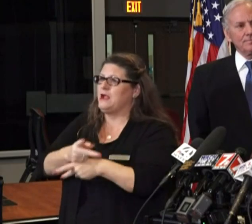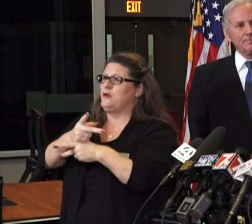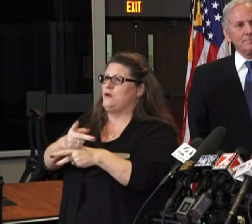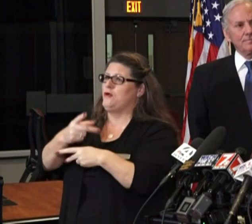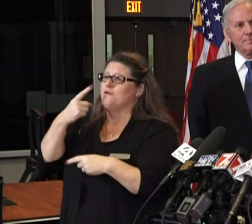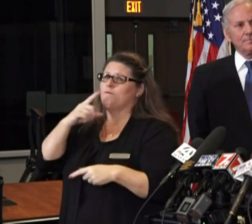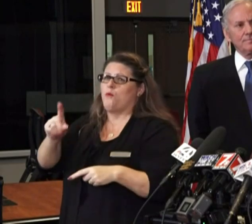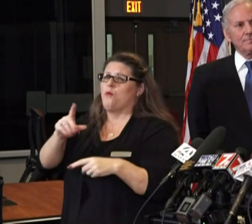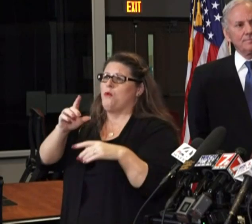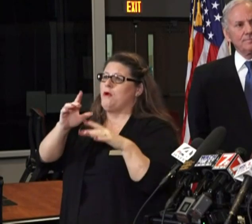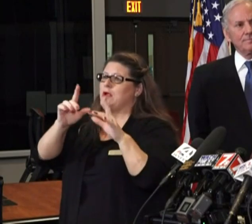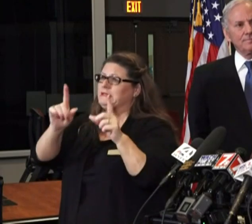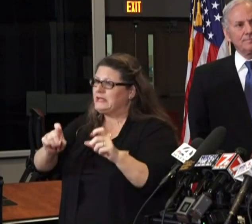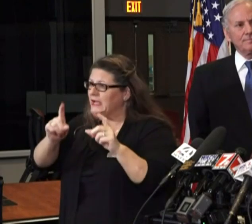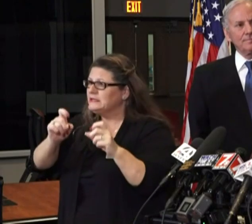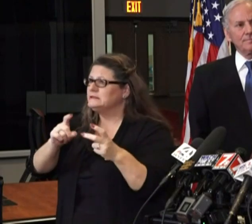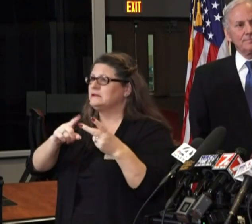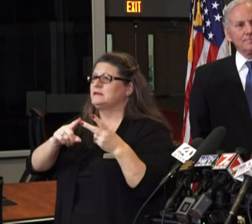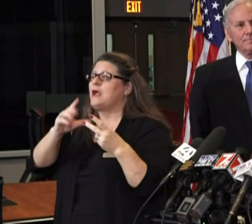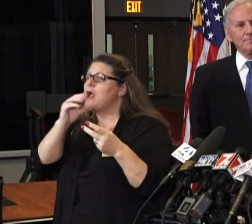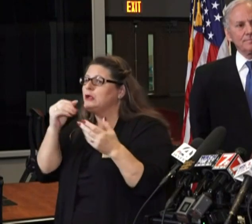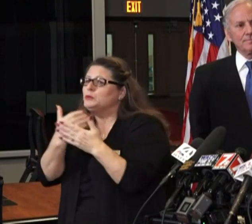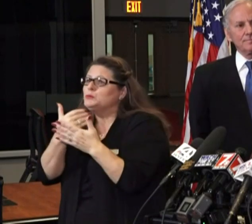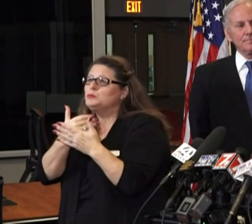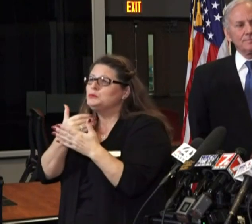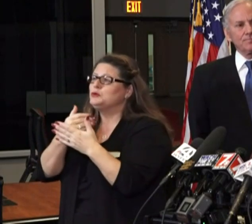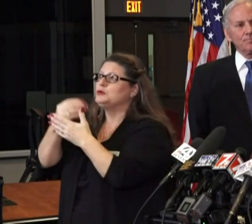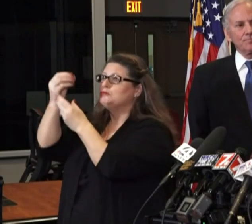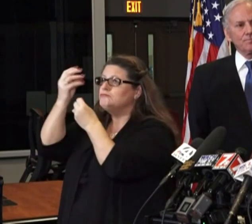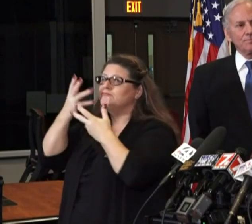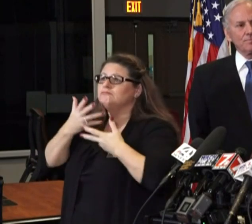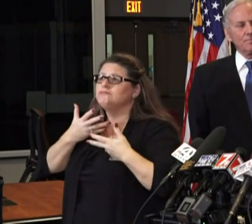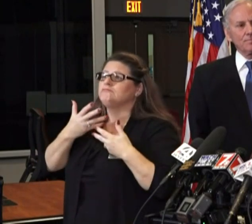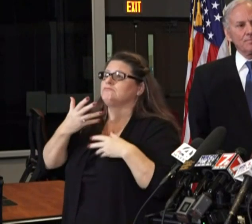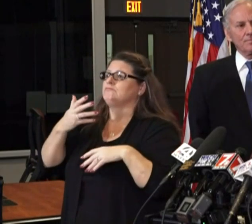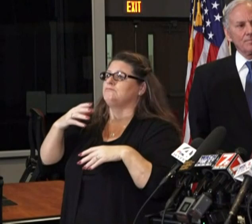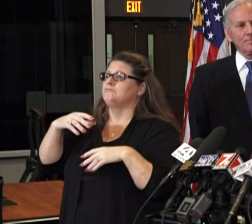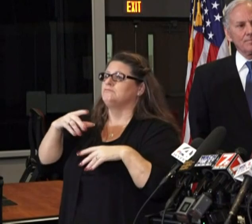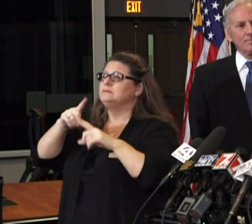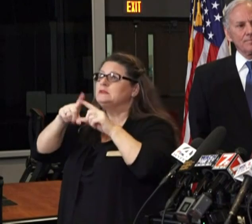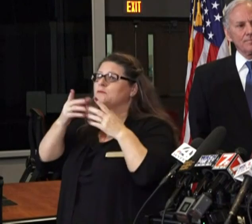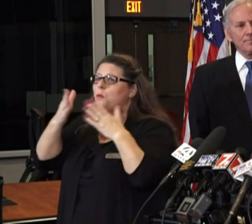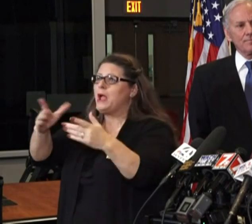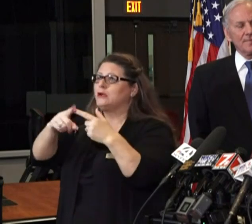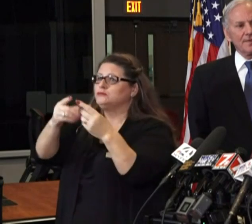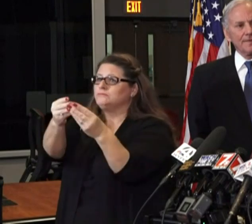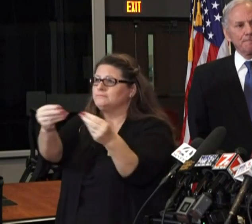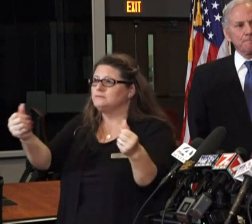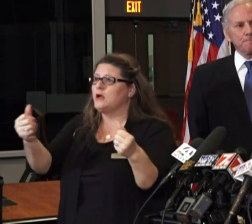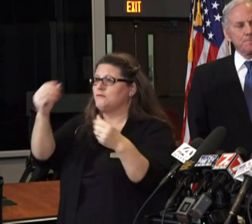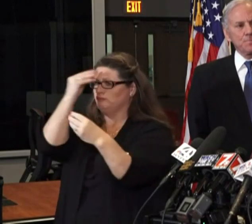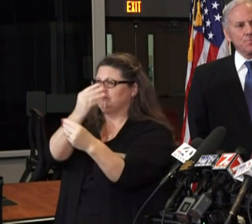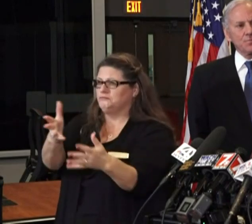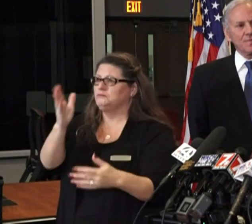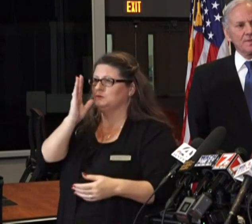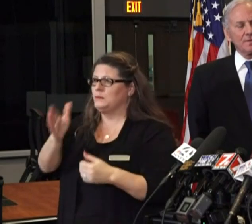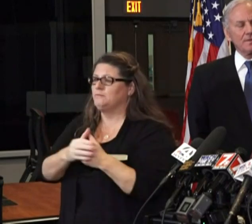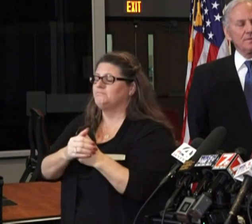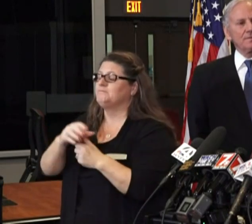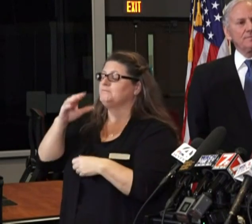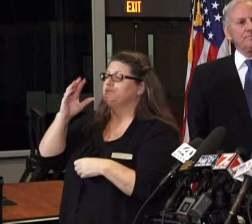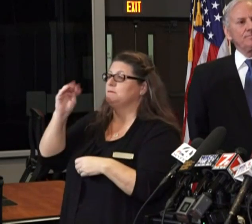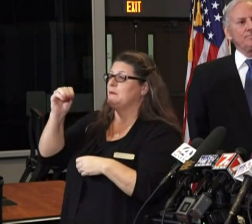new ways and new treatments as available and as soon as possible. MUSC released a statement last